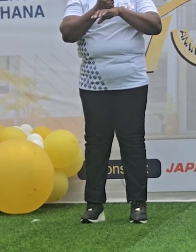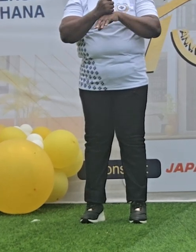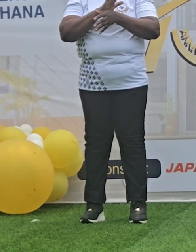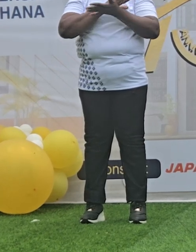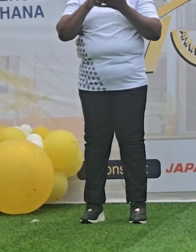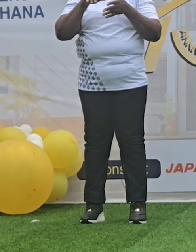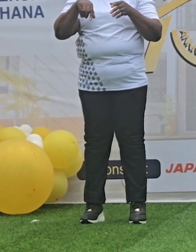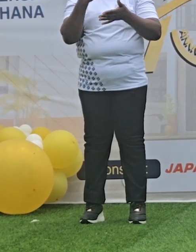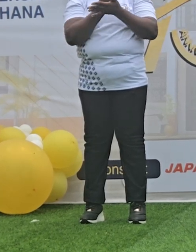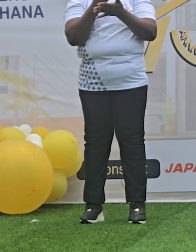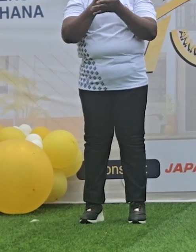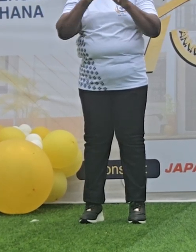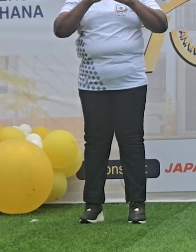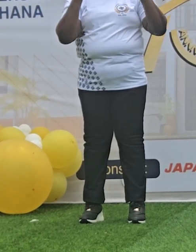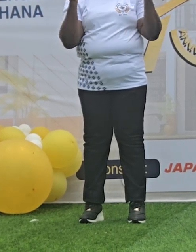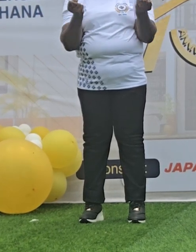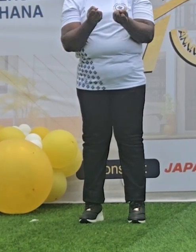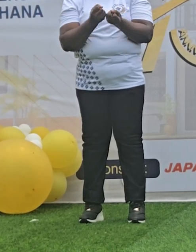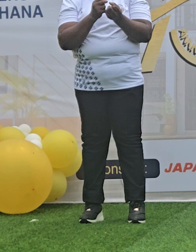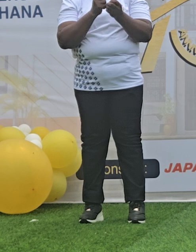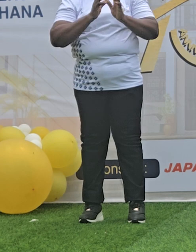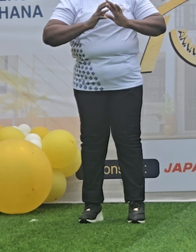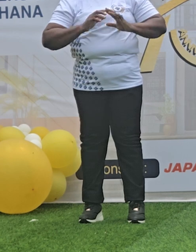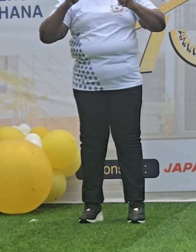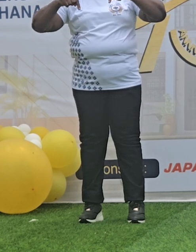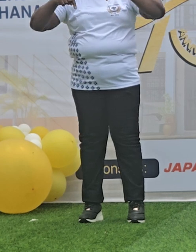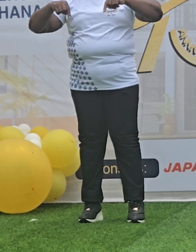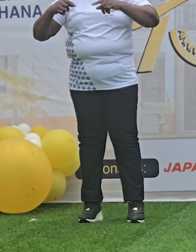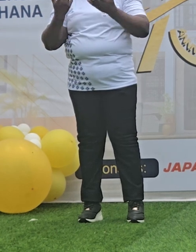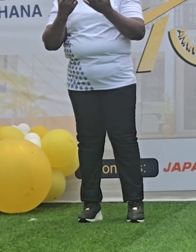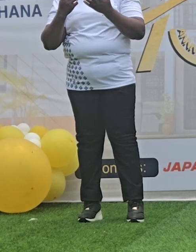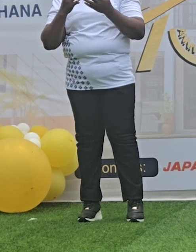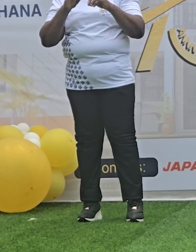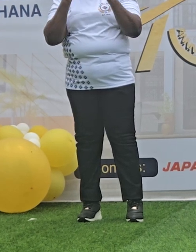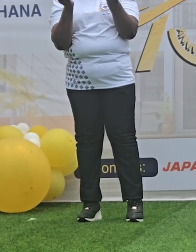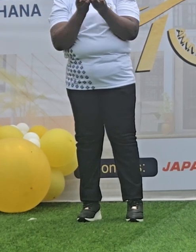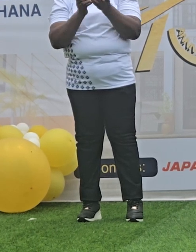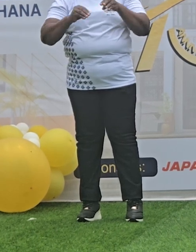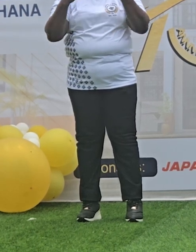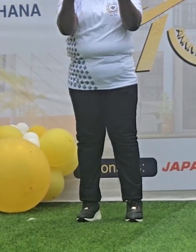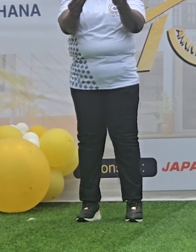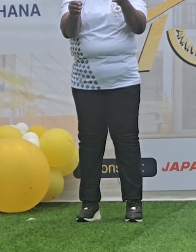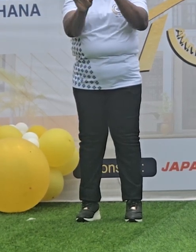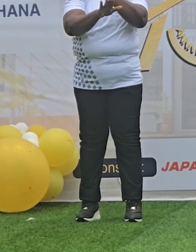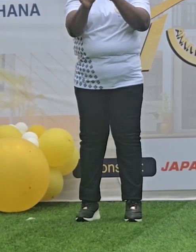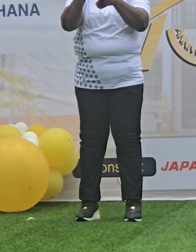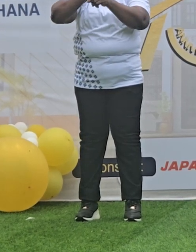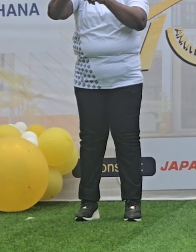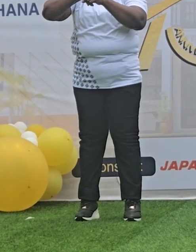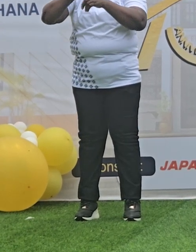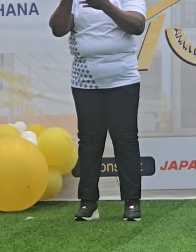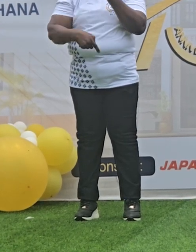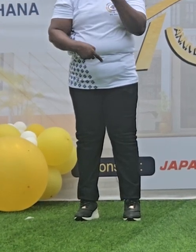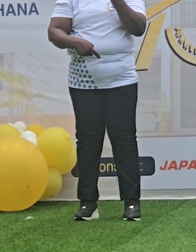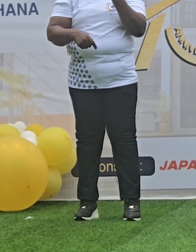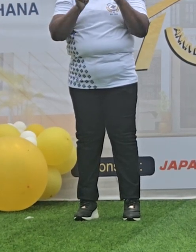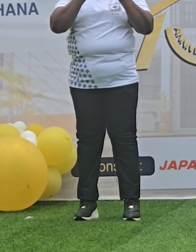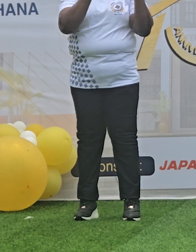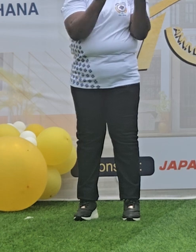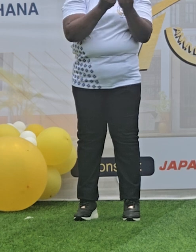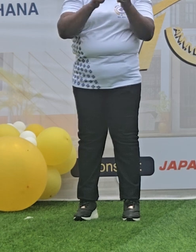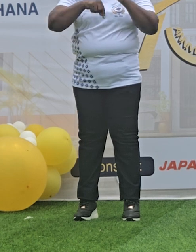society. Today, the department provides basic training in sociology for a variety